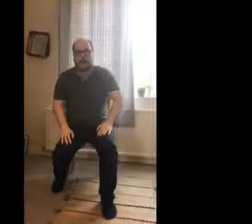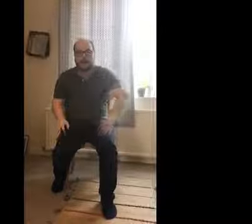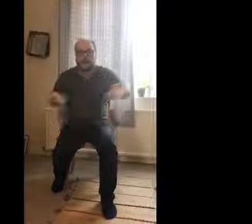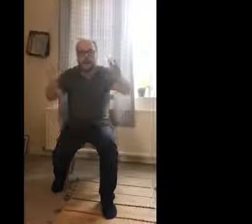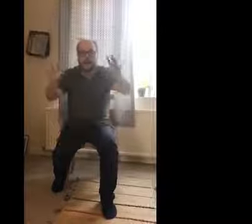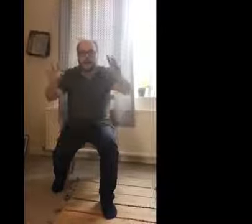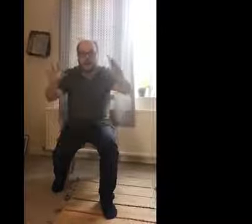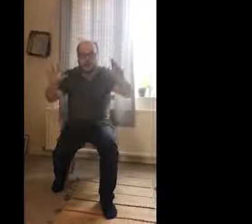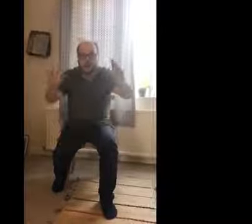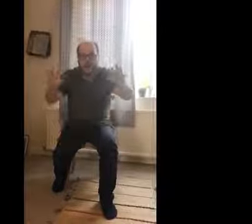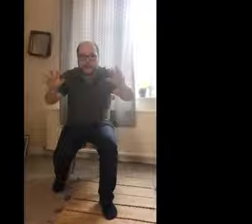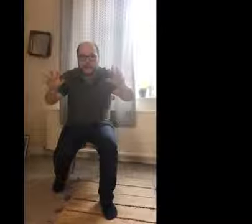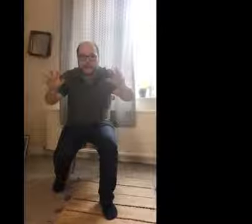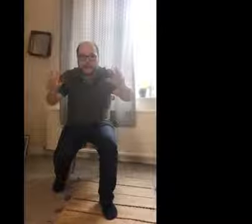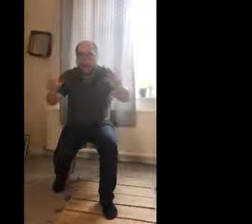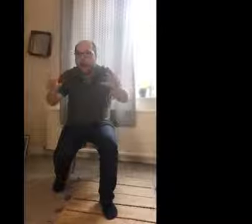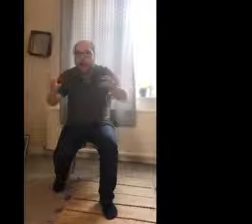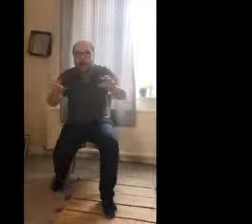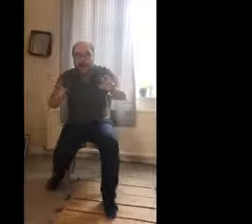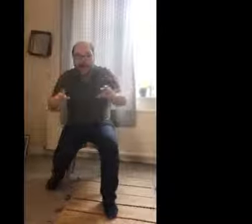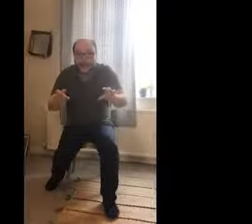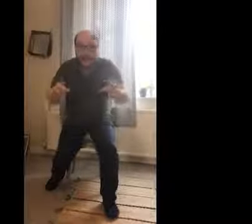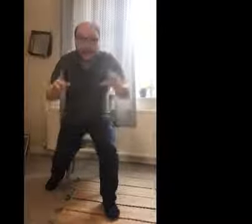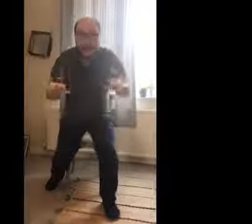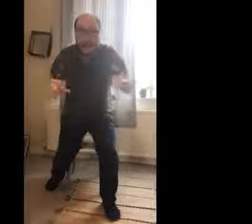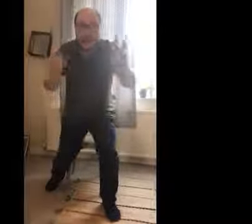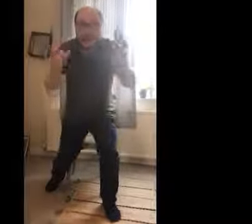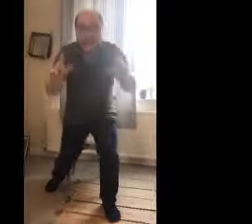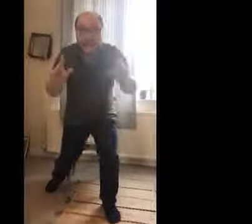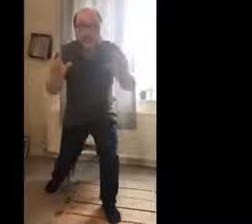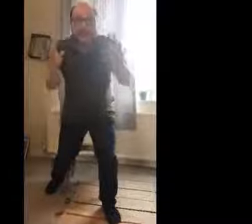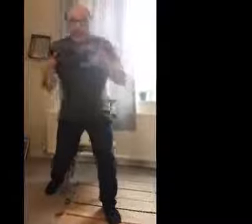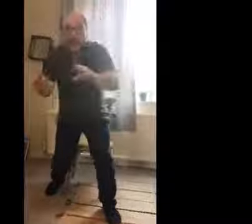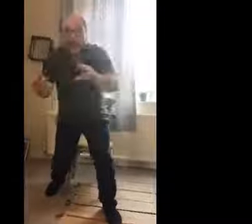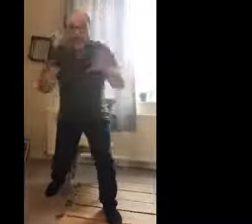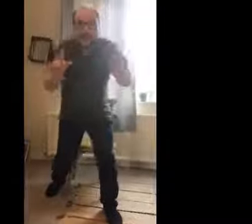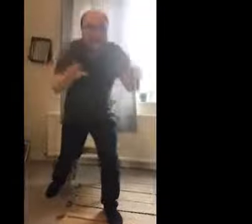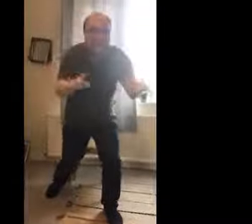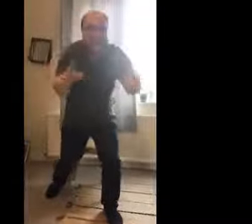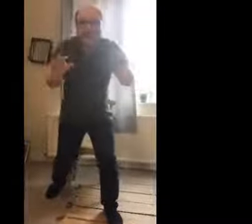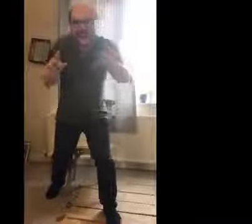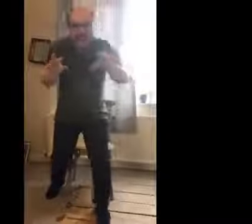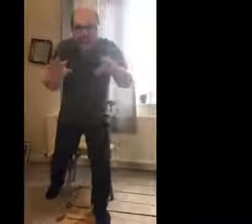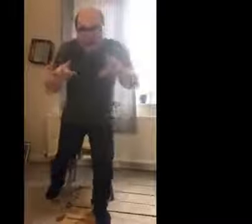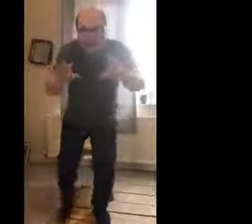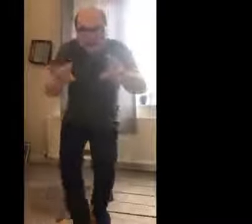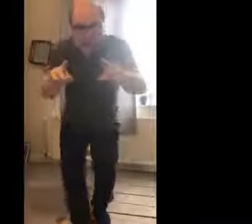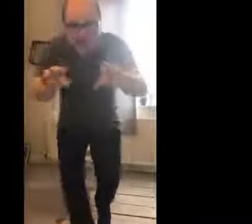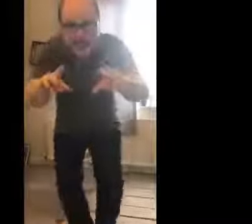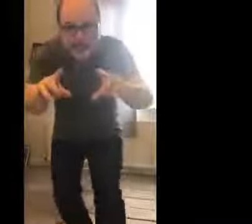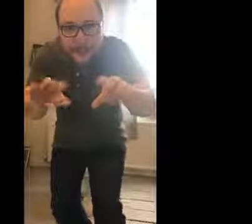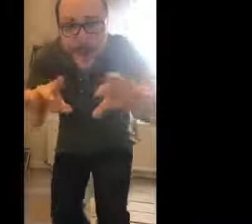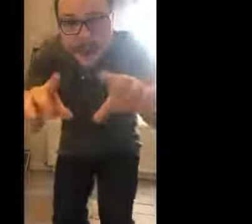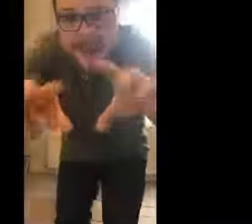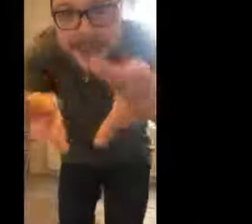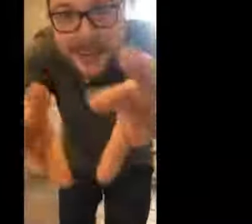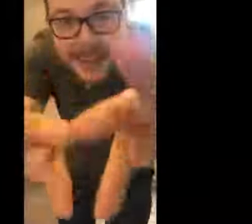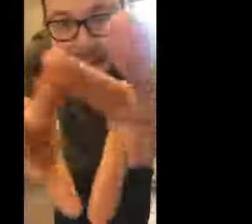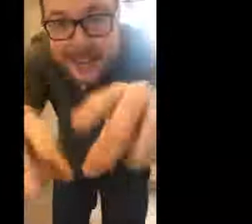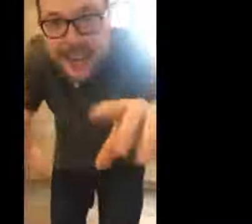good. And up next is a baby. Tickly. A baby is very tickly, a baby is very tickly,